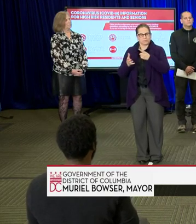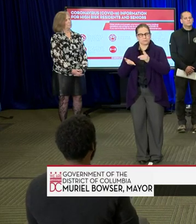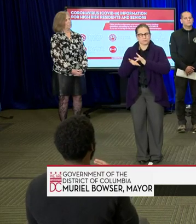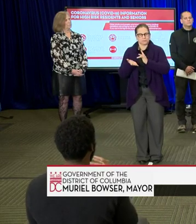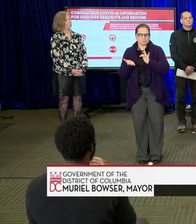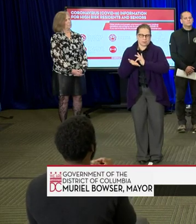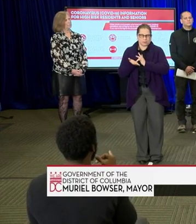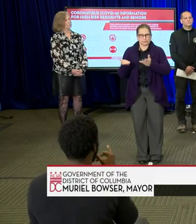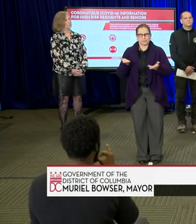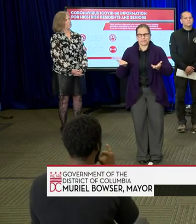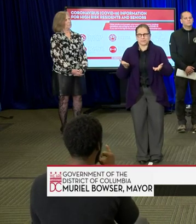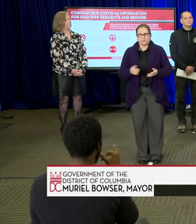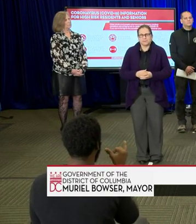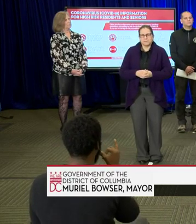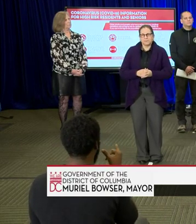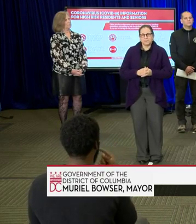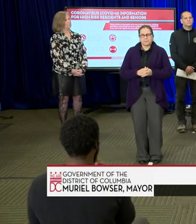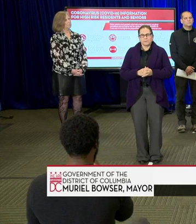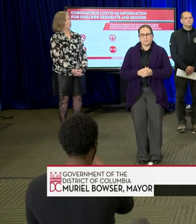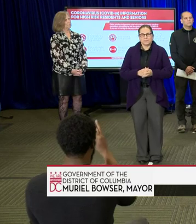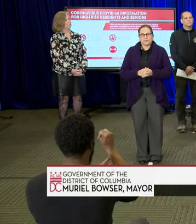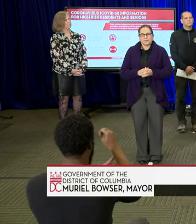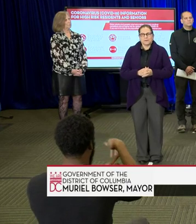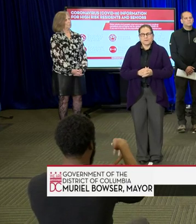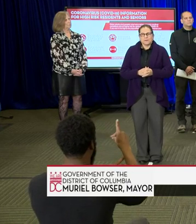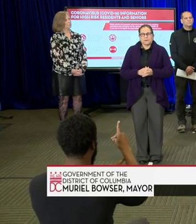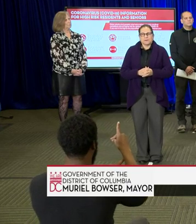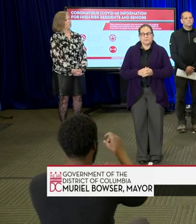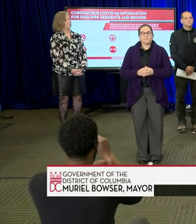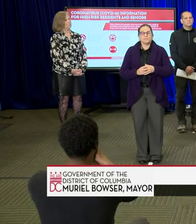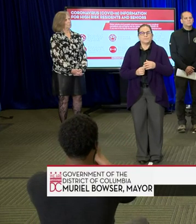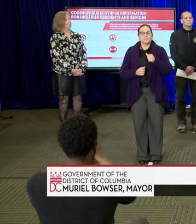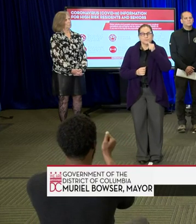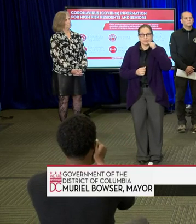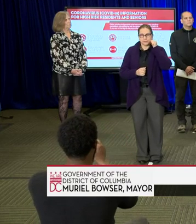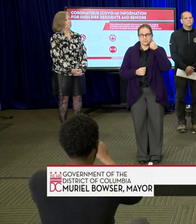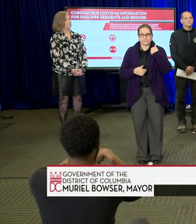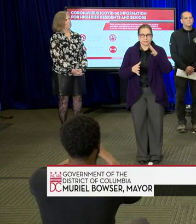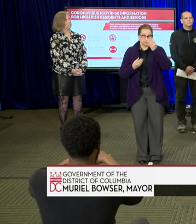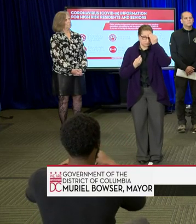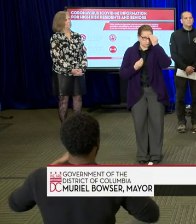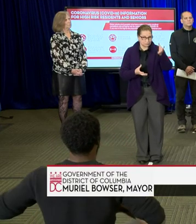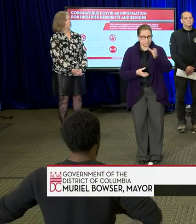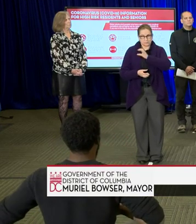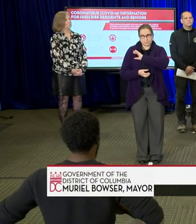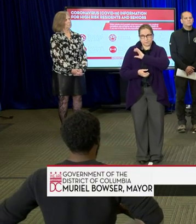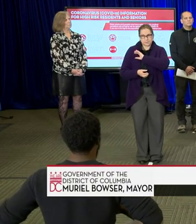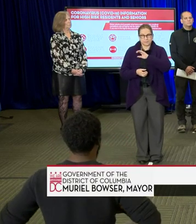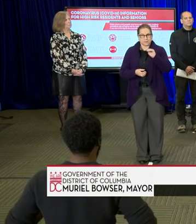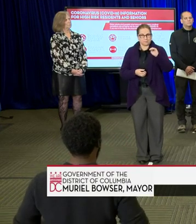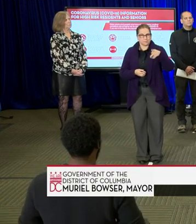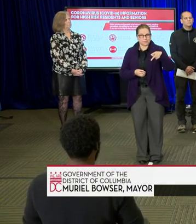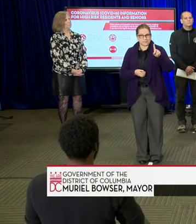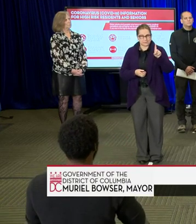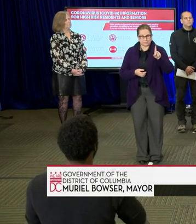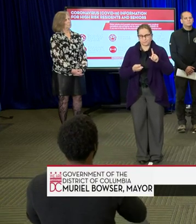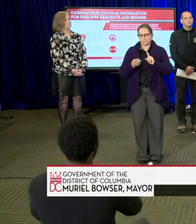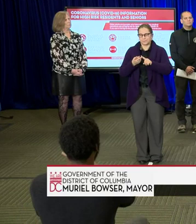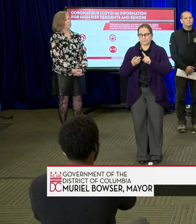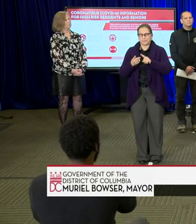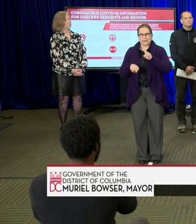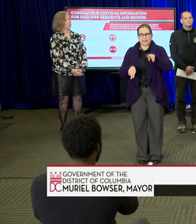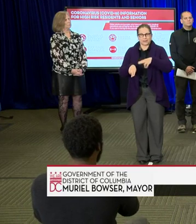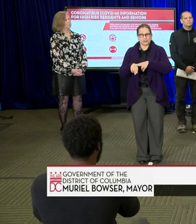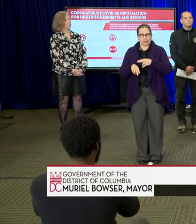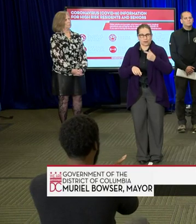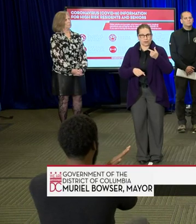MPD to work with the DC National Guard to restrict access to the tidal basin. And my message